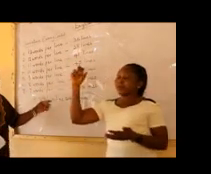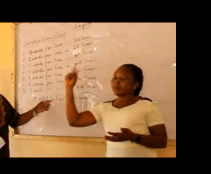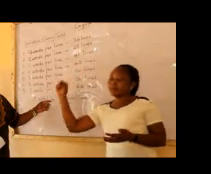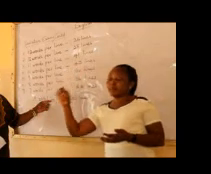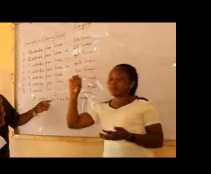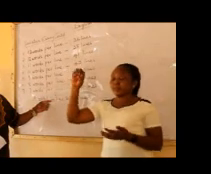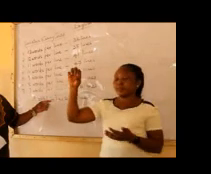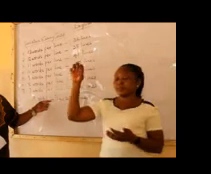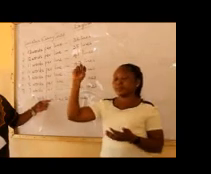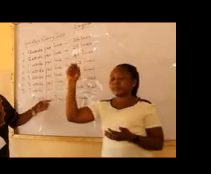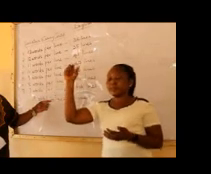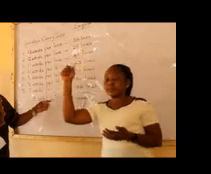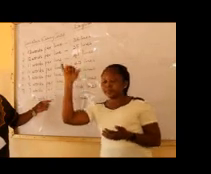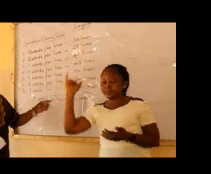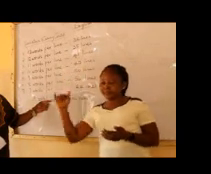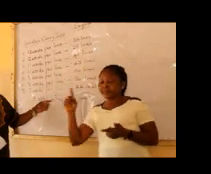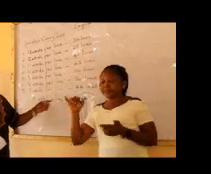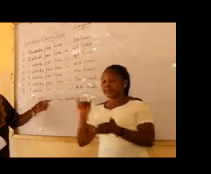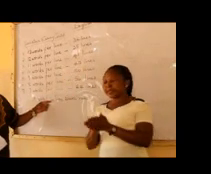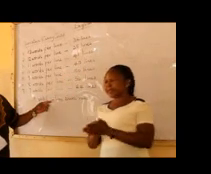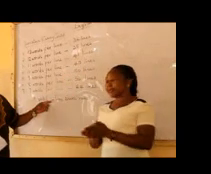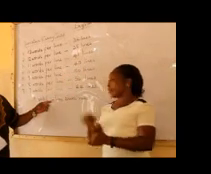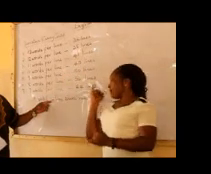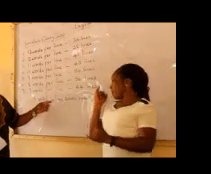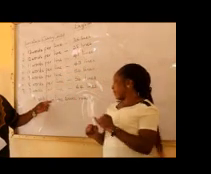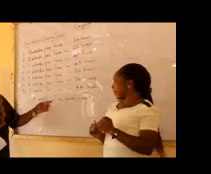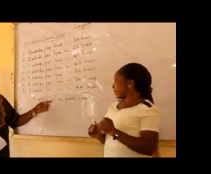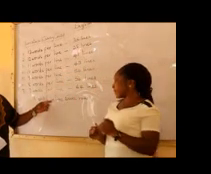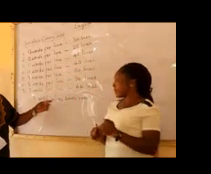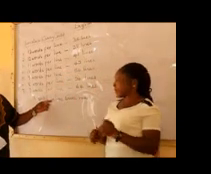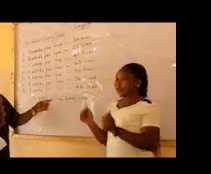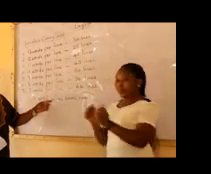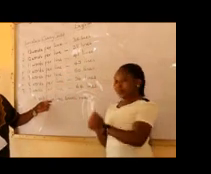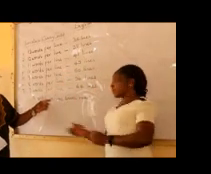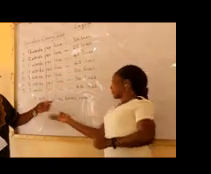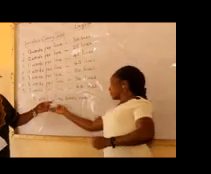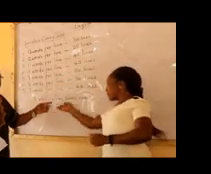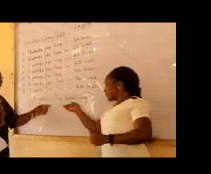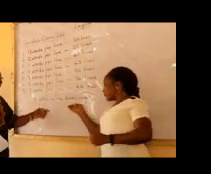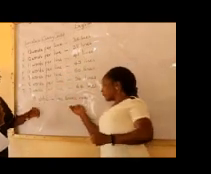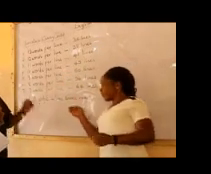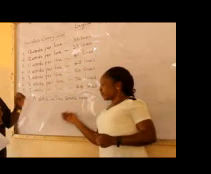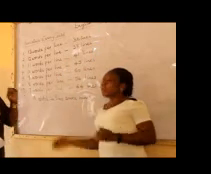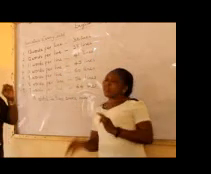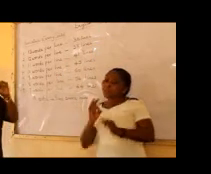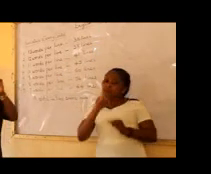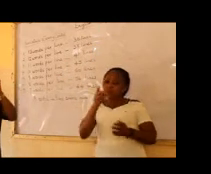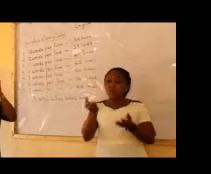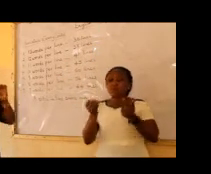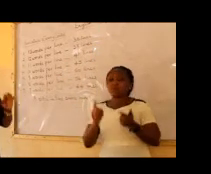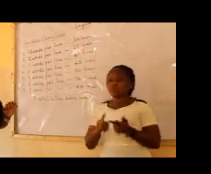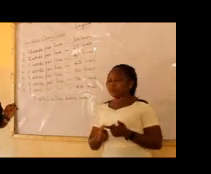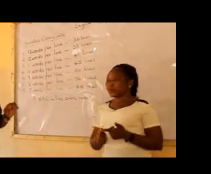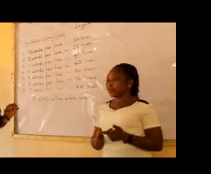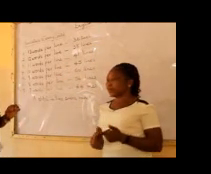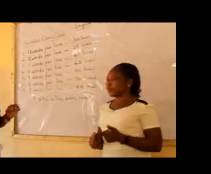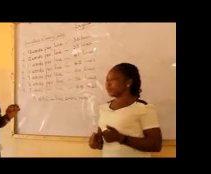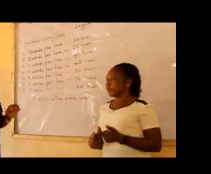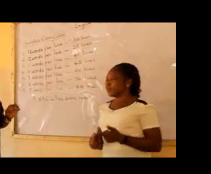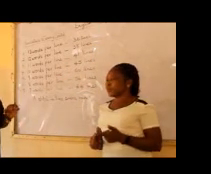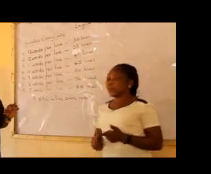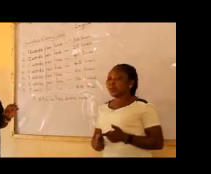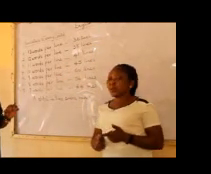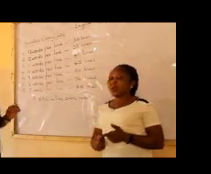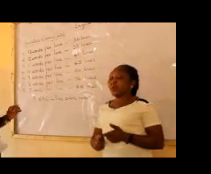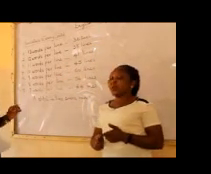using animal names, you say once upon a time the lion was, it is not acceptable in